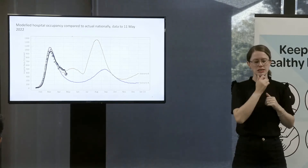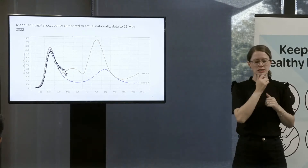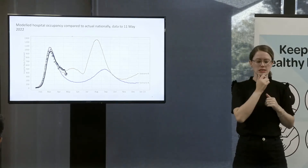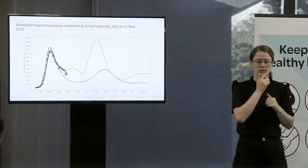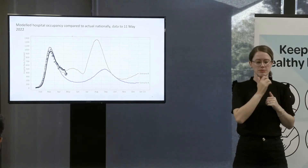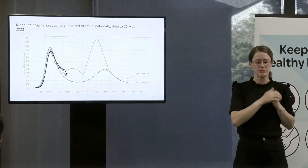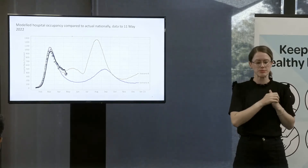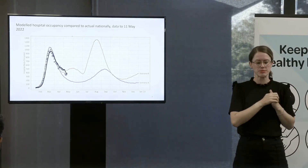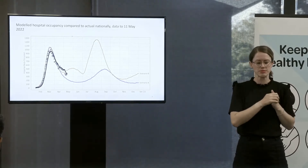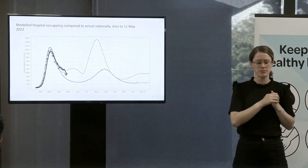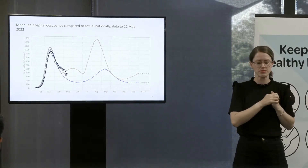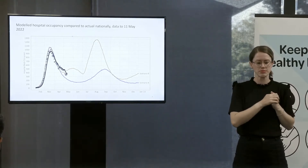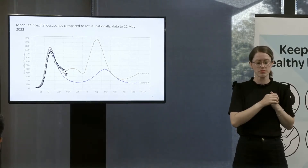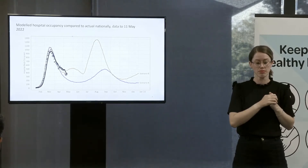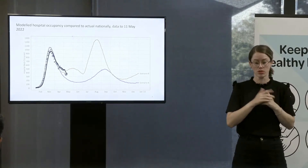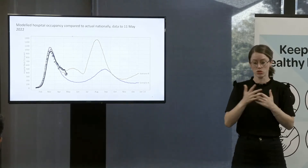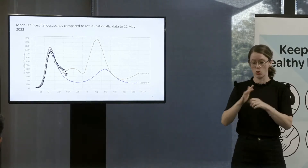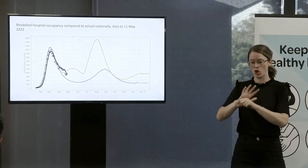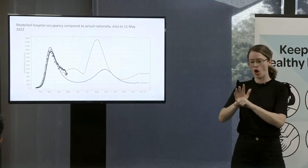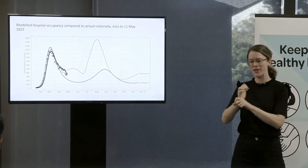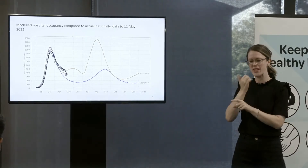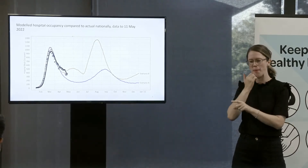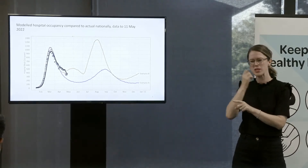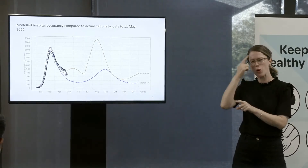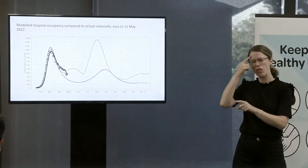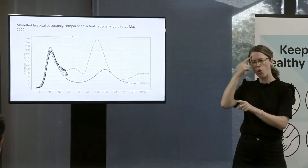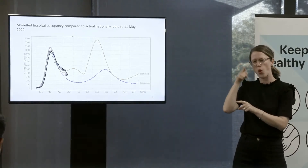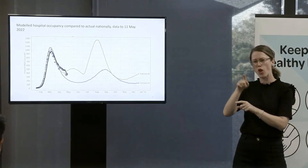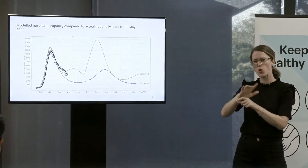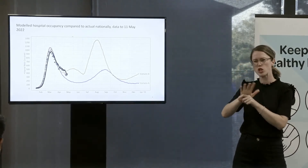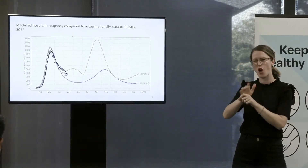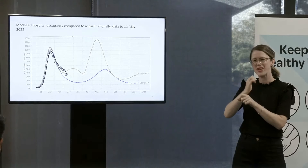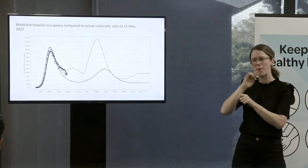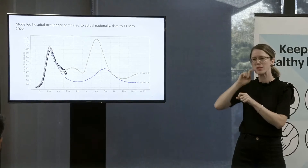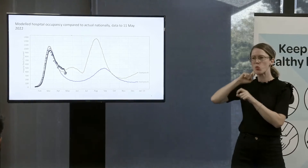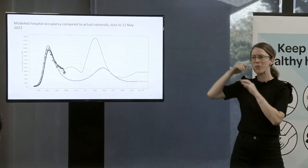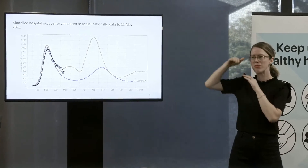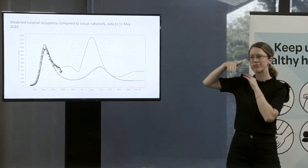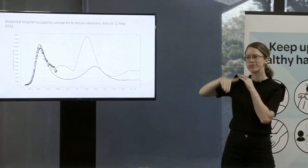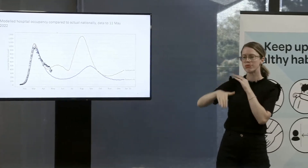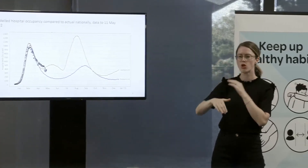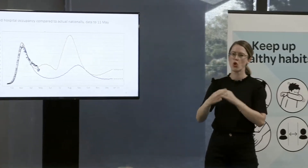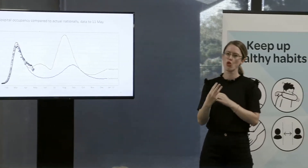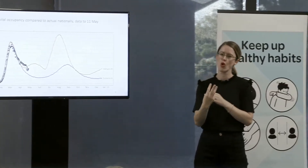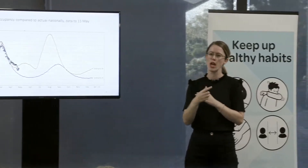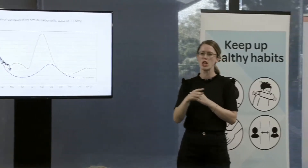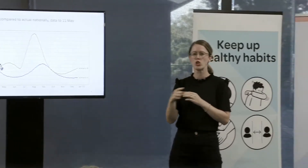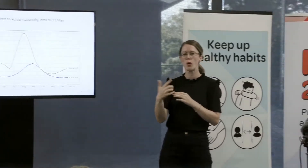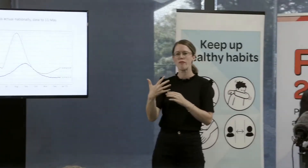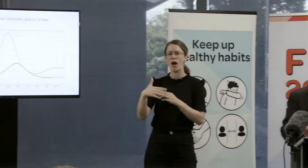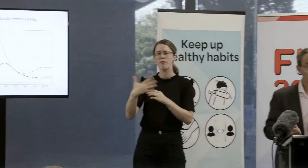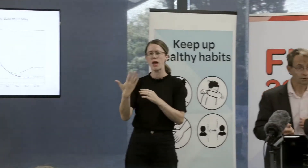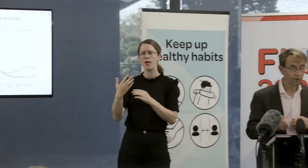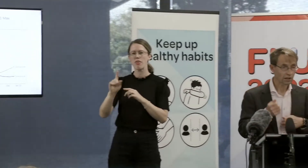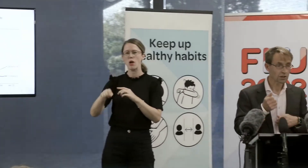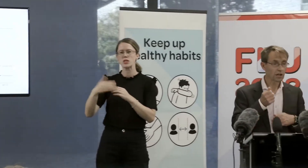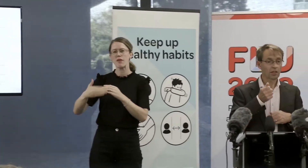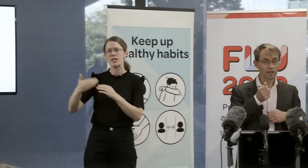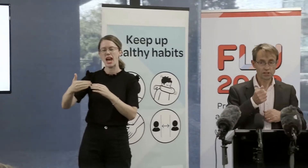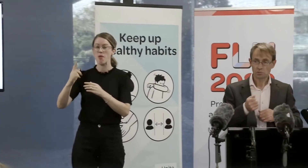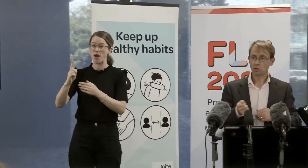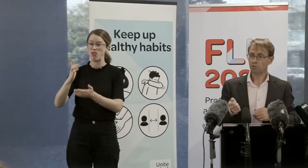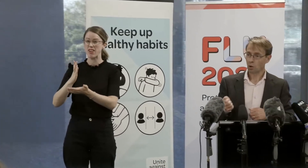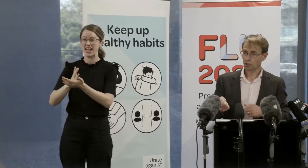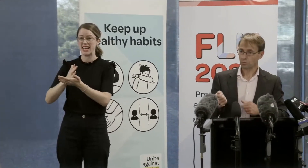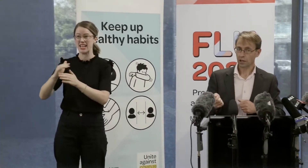in the case of both cases, we thought our case numbers would come back to a baseline of around 3,000 to 5,000 a day. In fact,